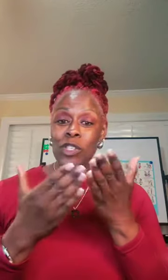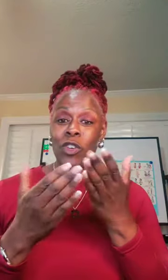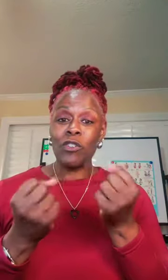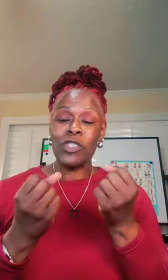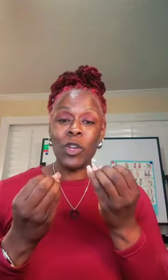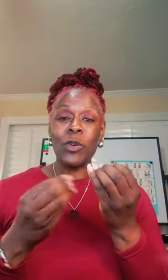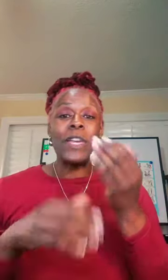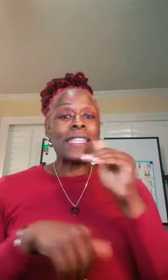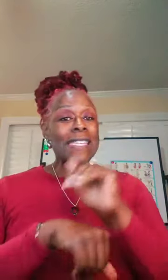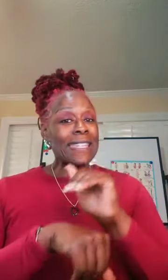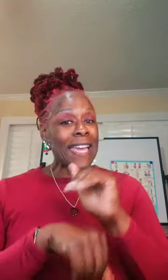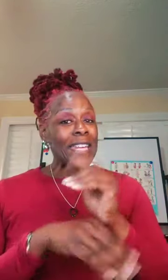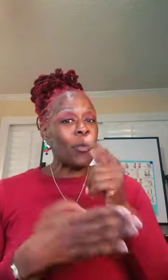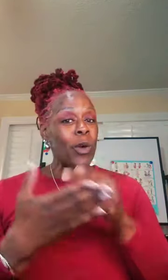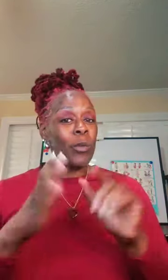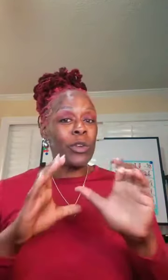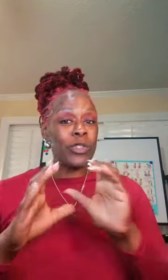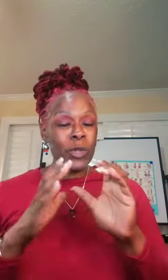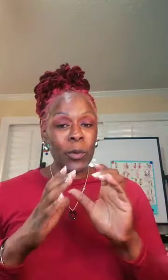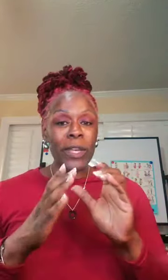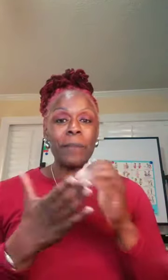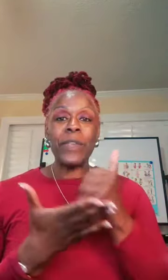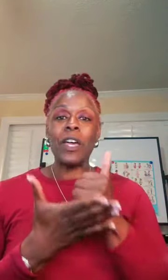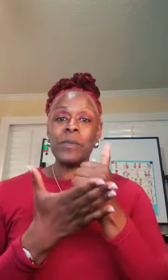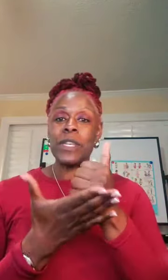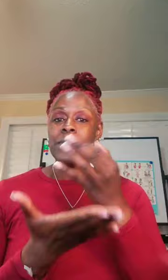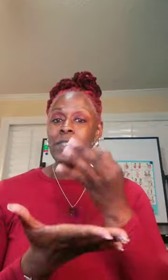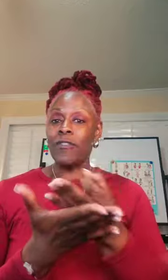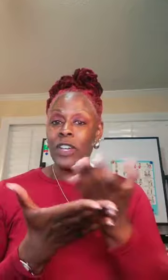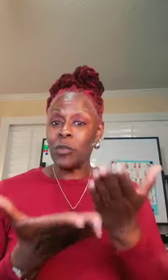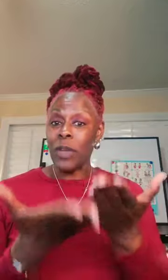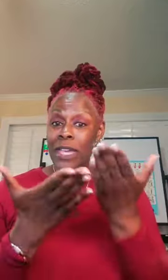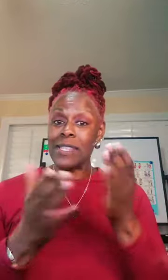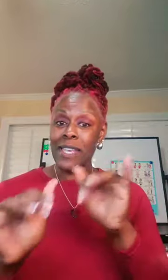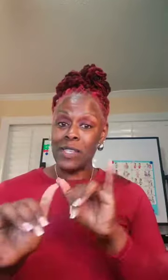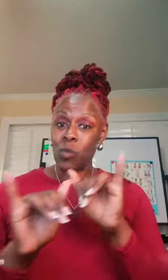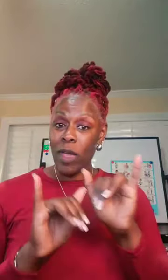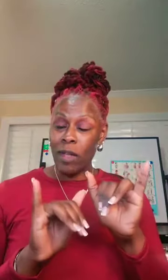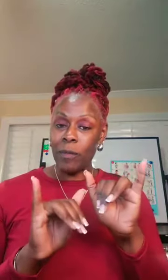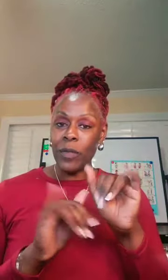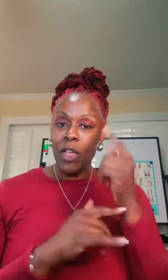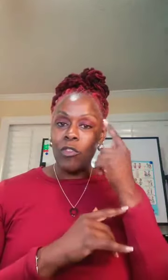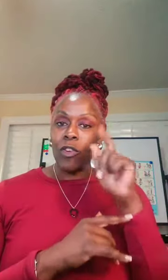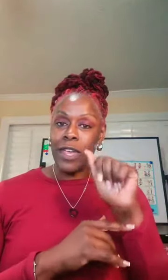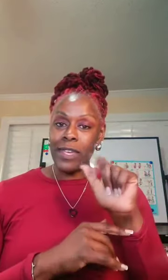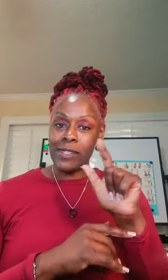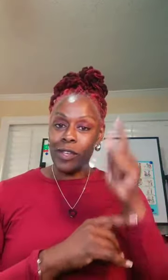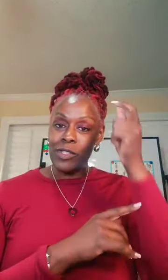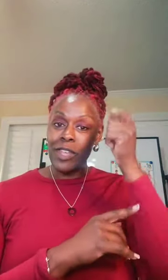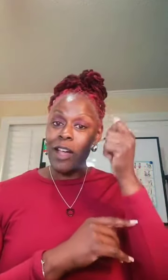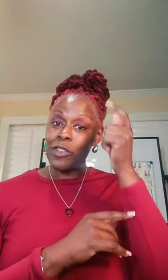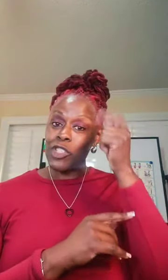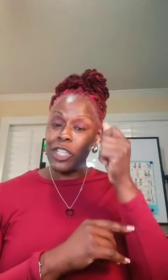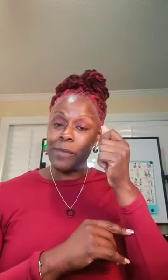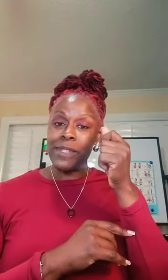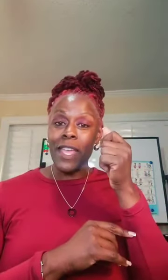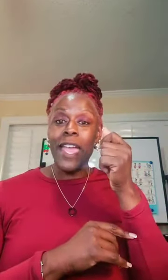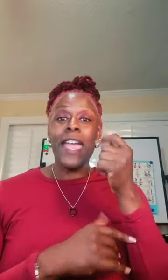serve. So tonight and what we're doing helps us to fundraise as well for ASL scholarships. And